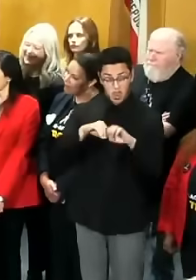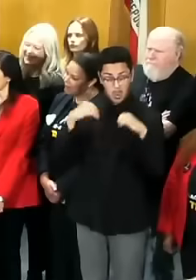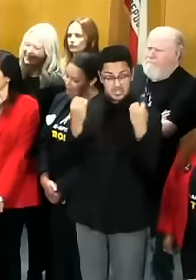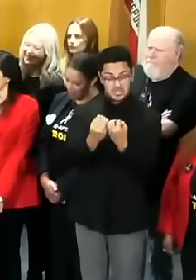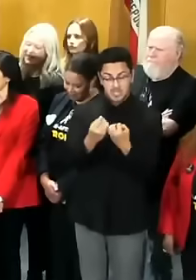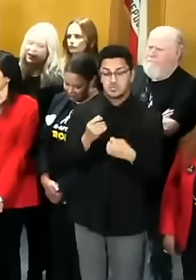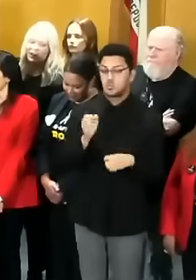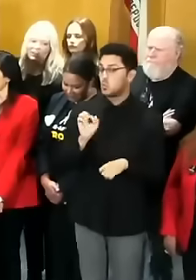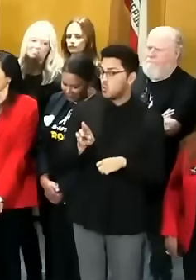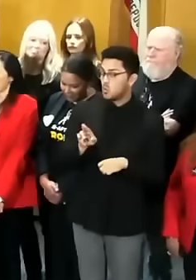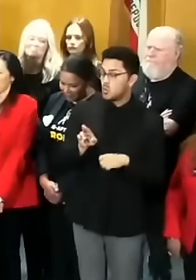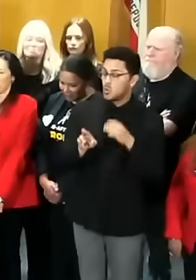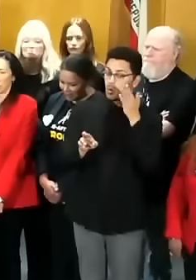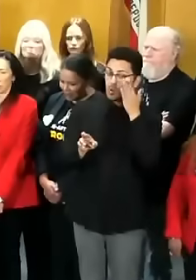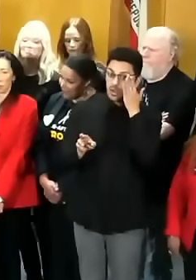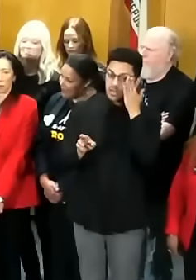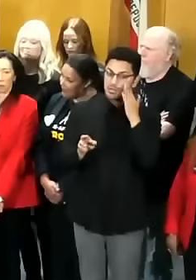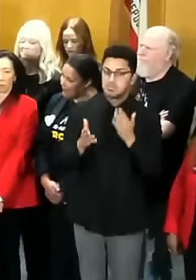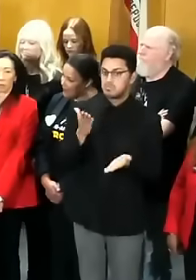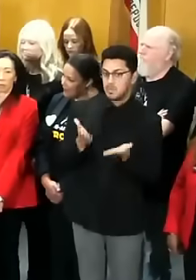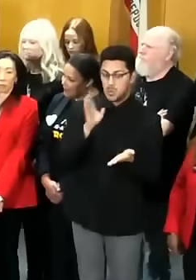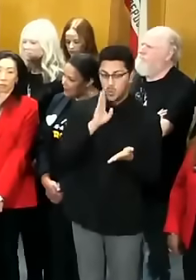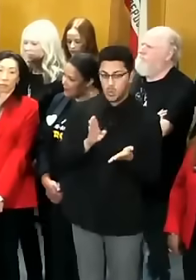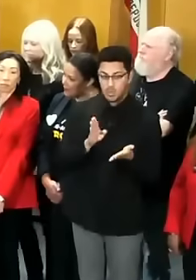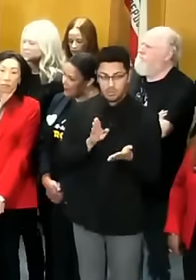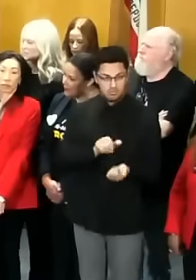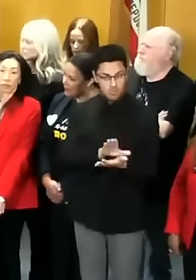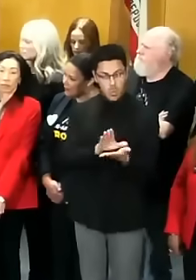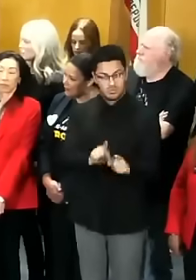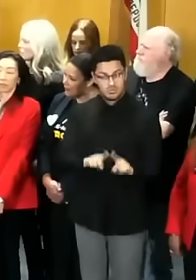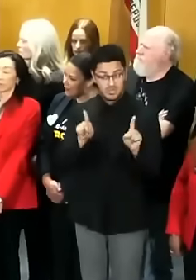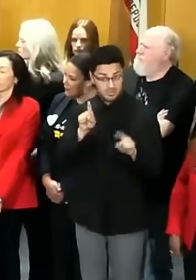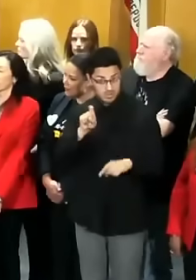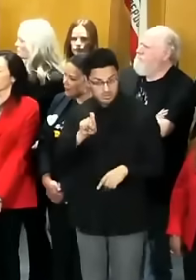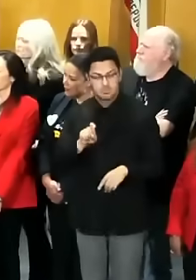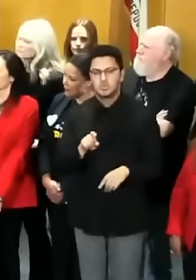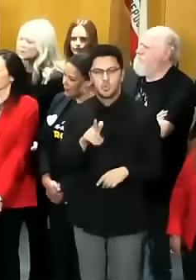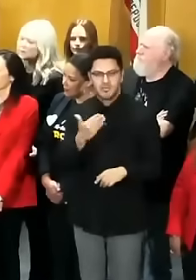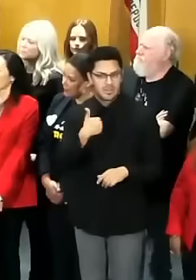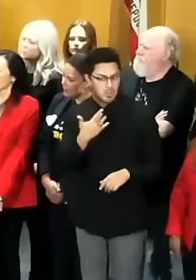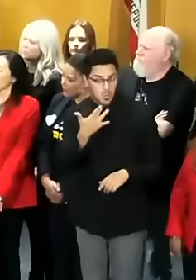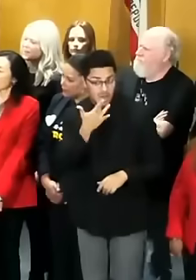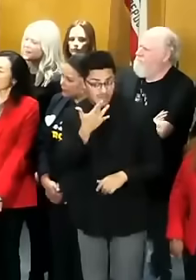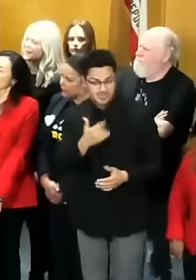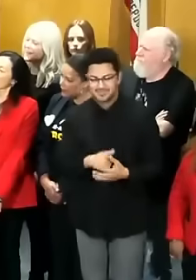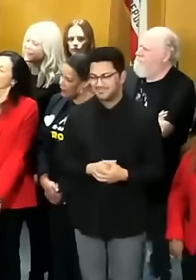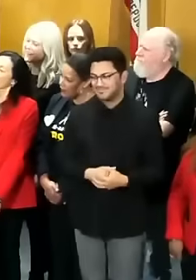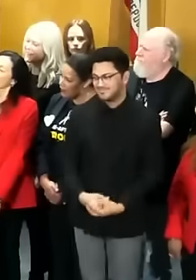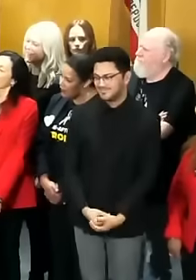organization, or might it be done differently? And do you have a preference?